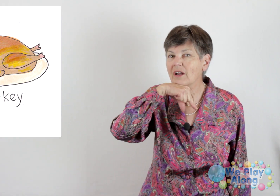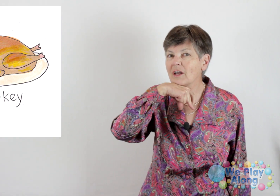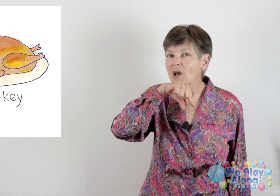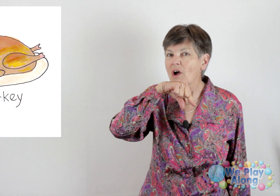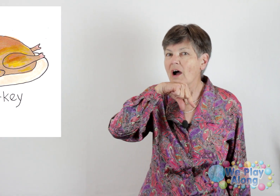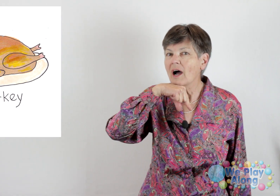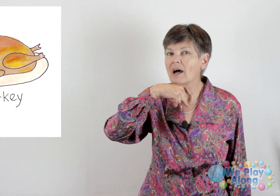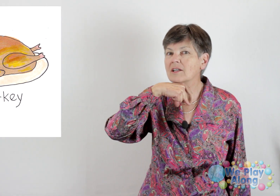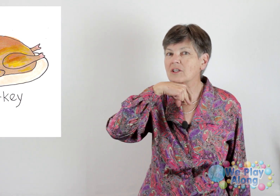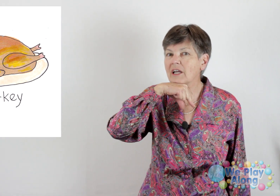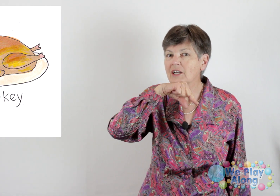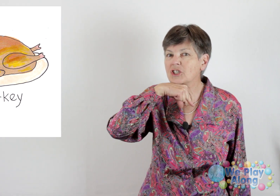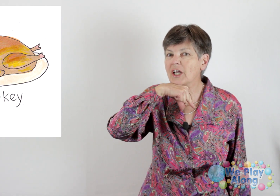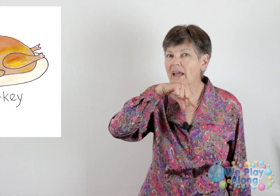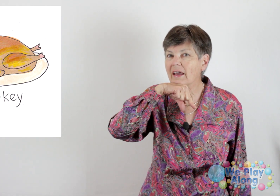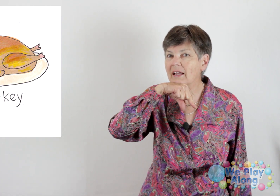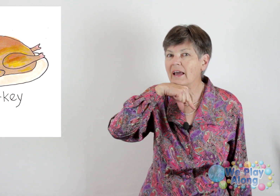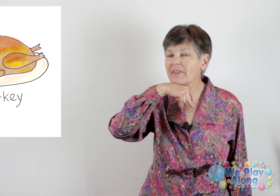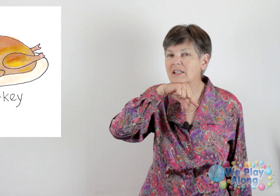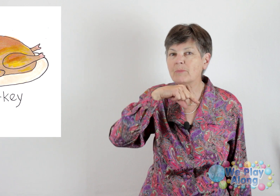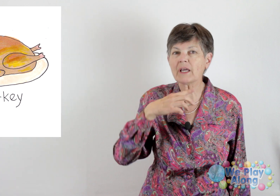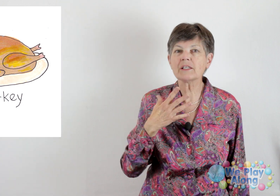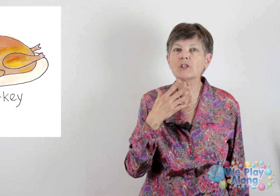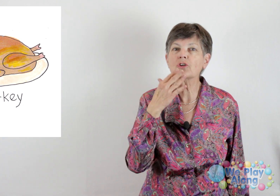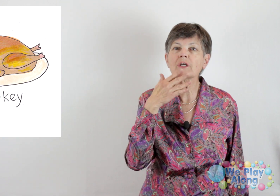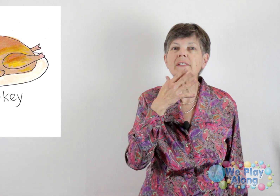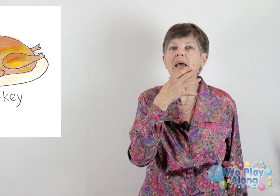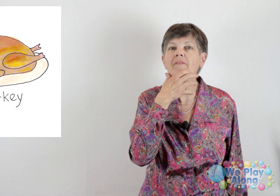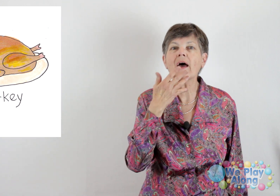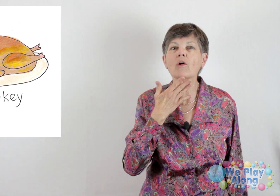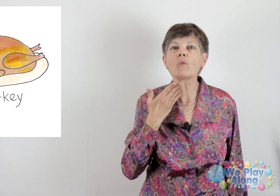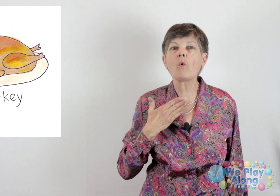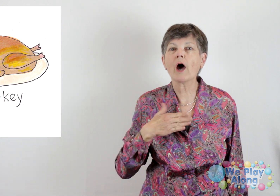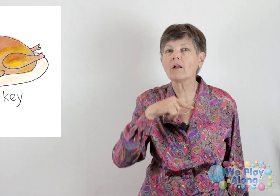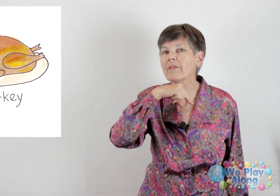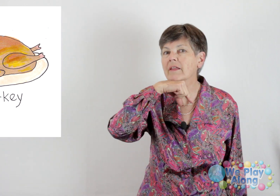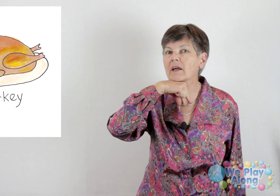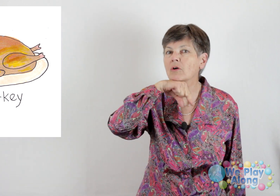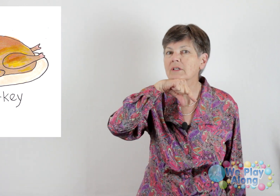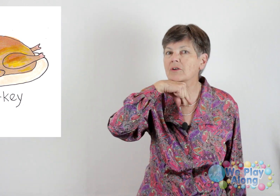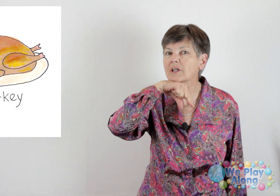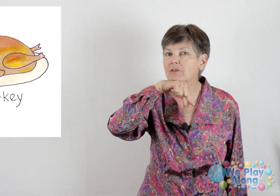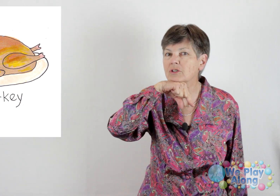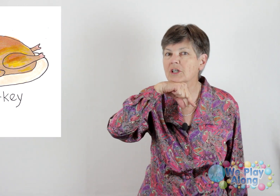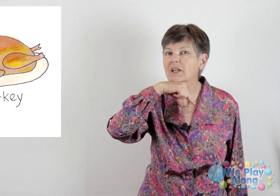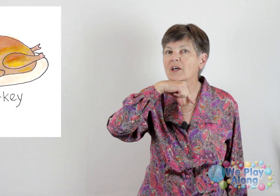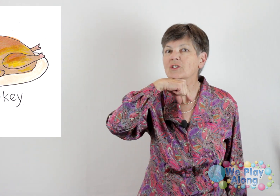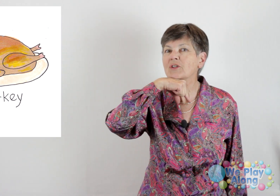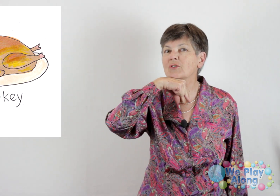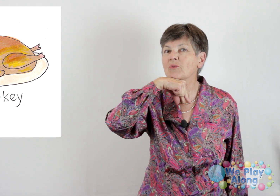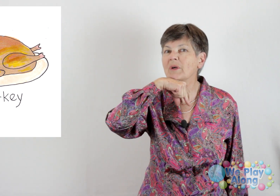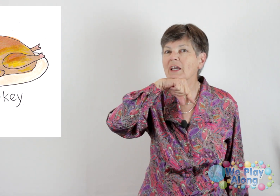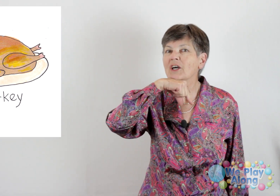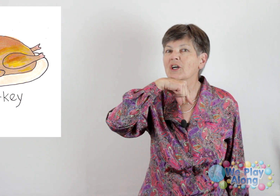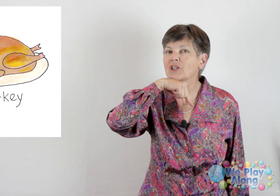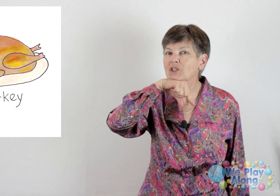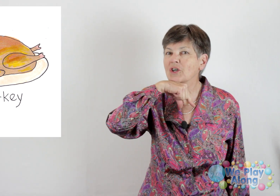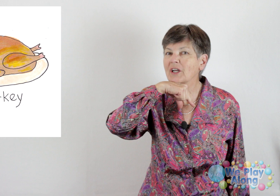and kind of shake it like this, because the turkeys have that little waddle thing that goes underneath their chin. So this would be